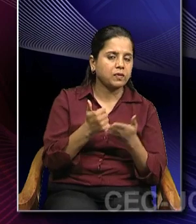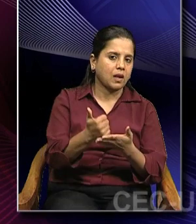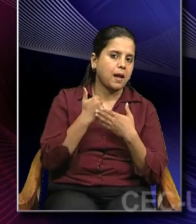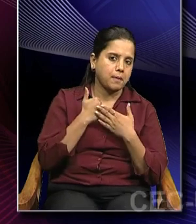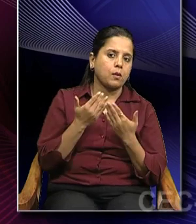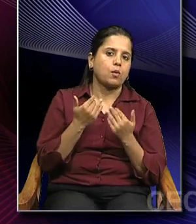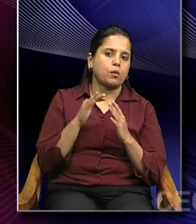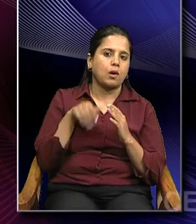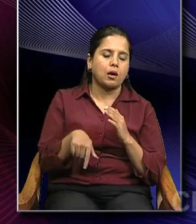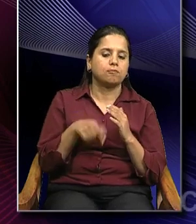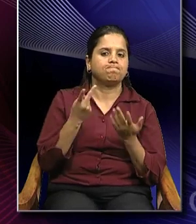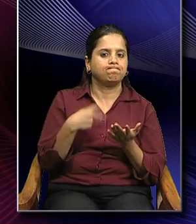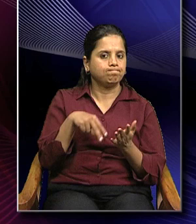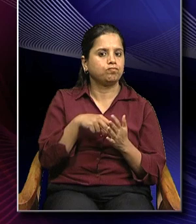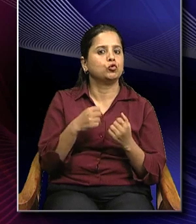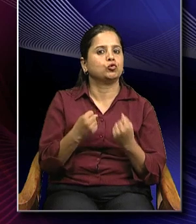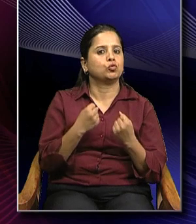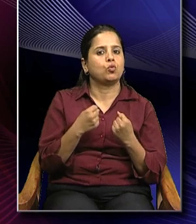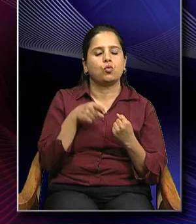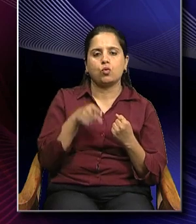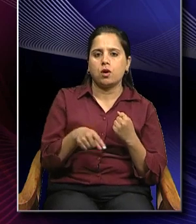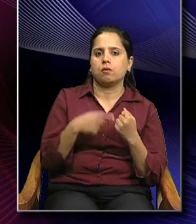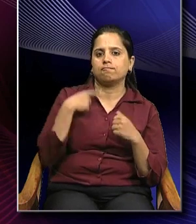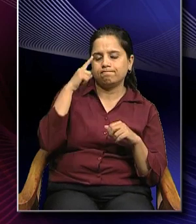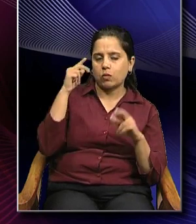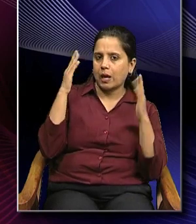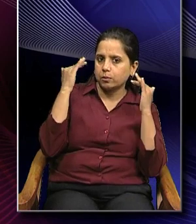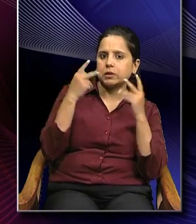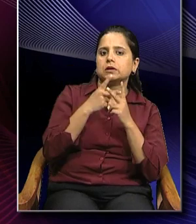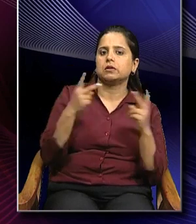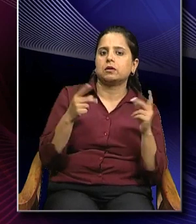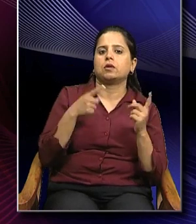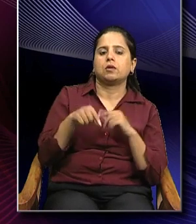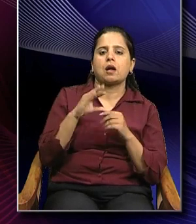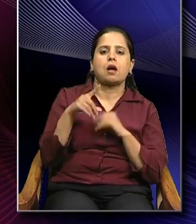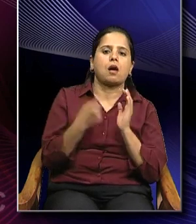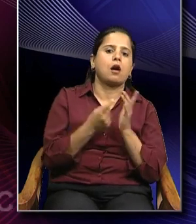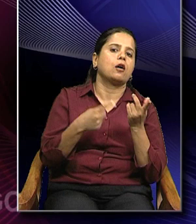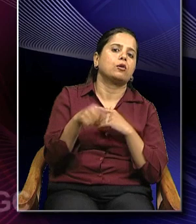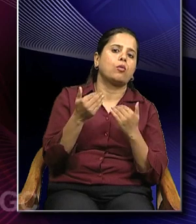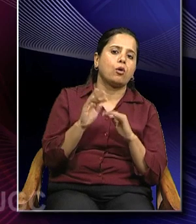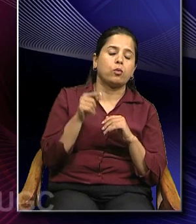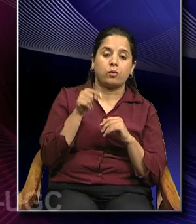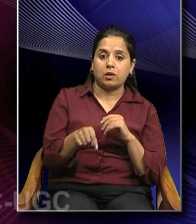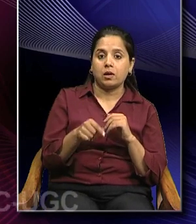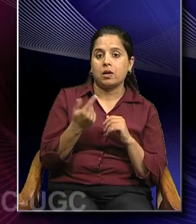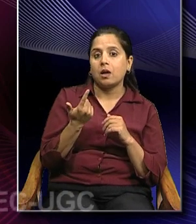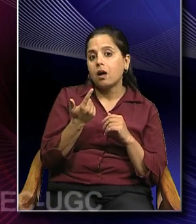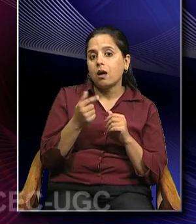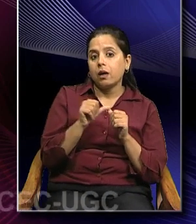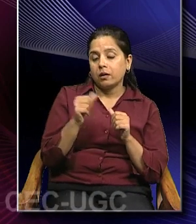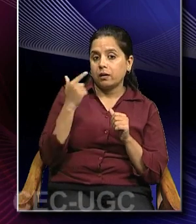in standing or with the expectations of our customers. So with the artificial intelligence, we